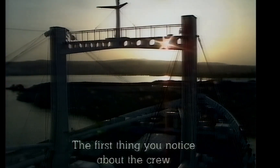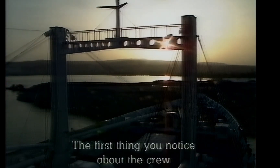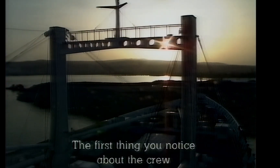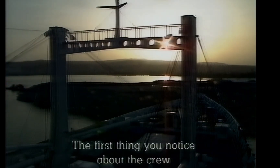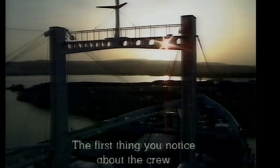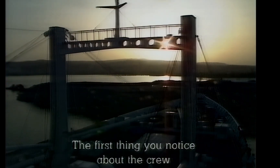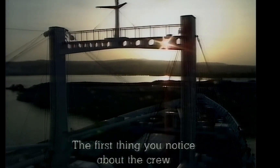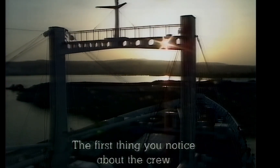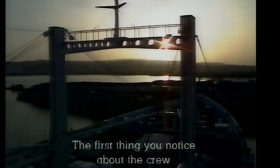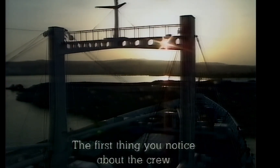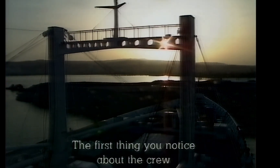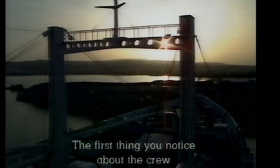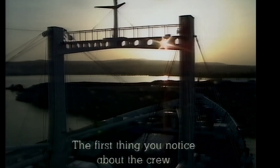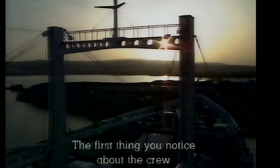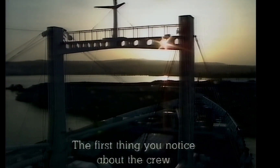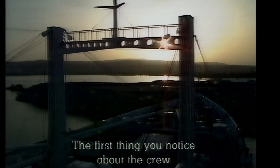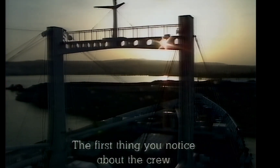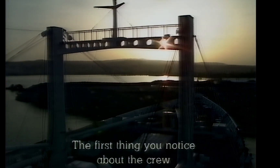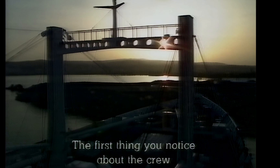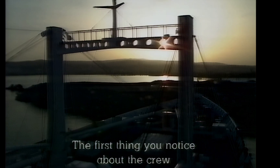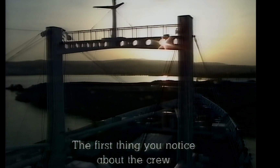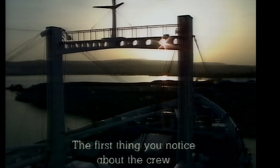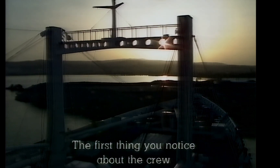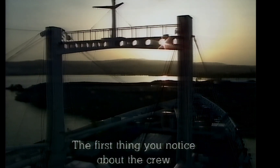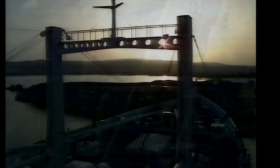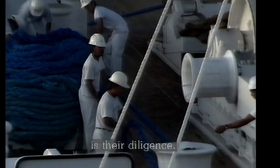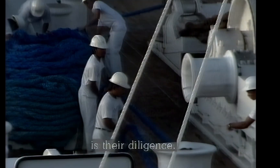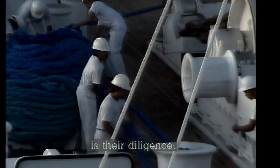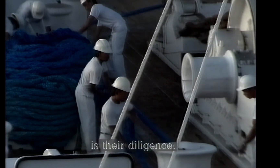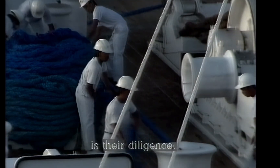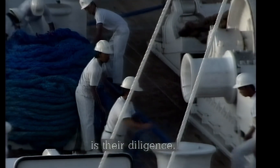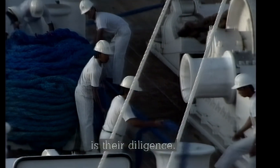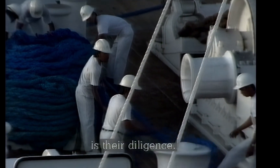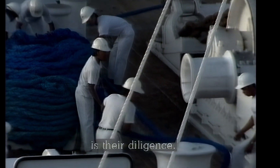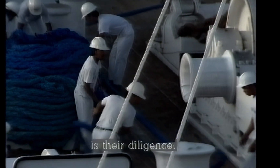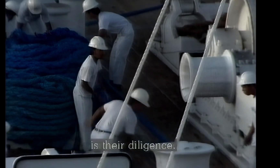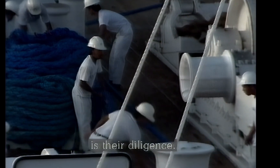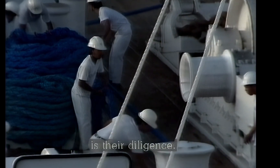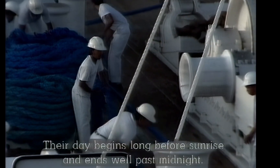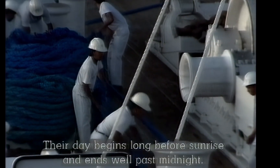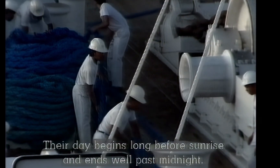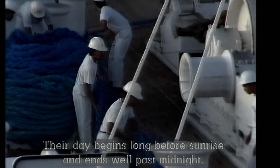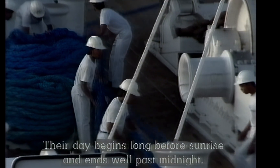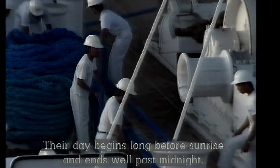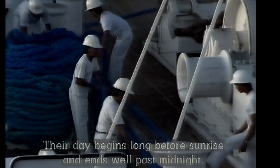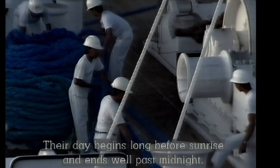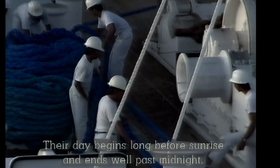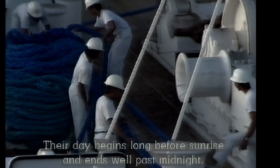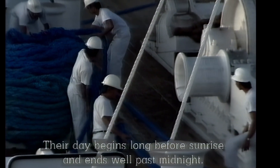One of the first things you notice about the crew of the Britannis is their diligence. Their day begins long before sunrise and